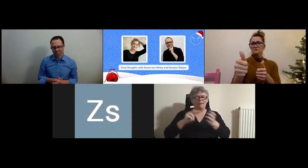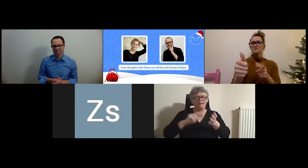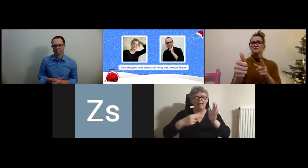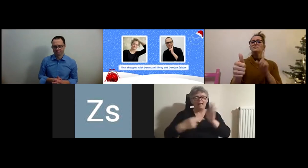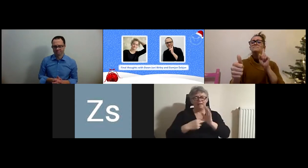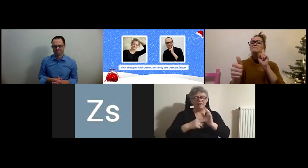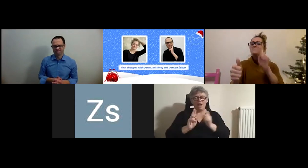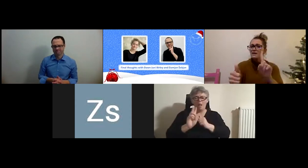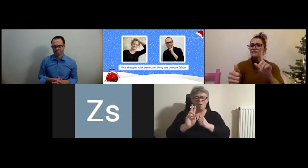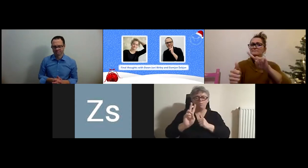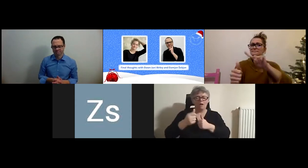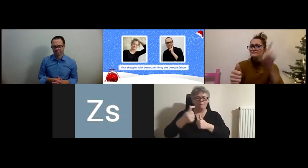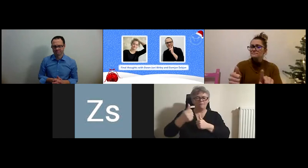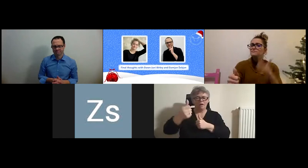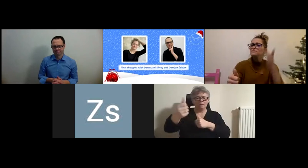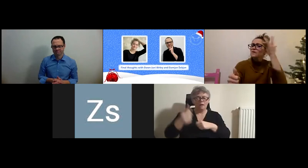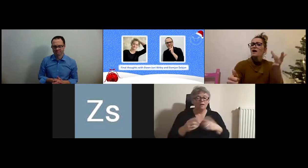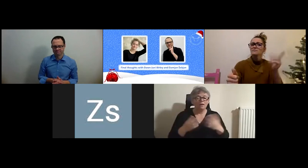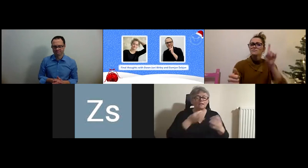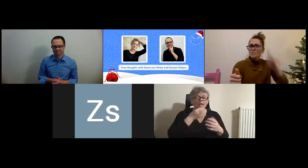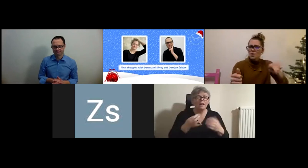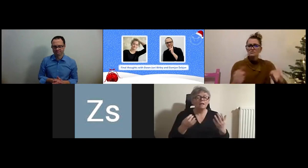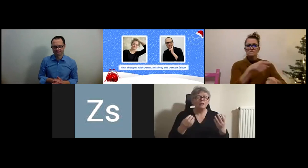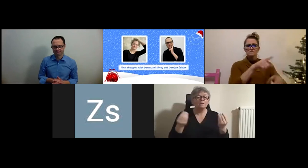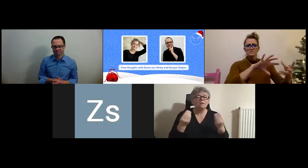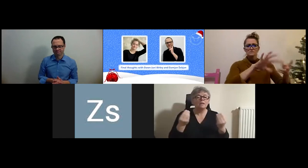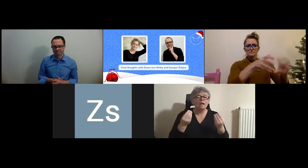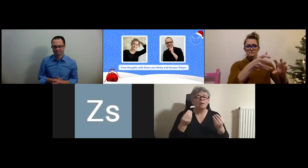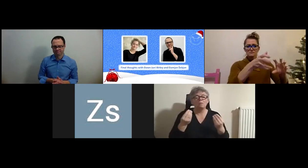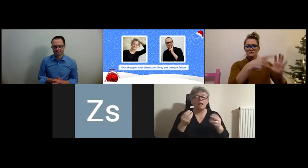And technically, actually, the deaf are usually always ahead.